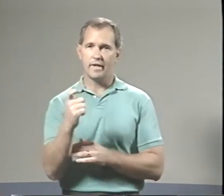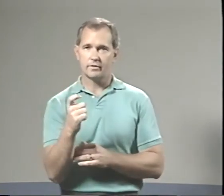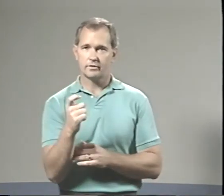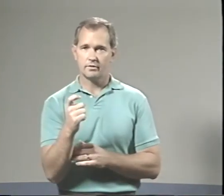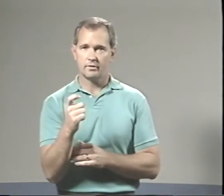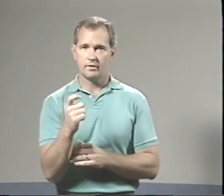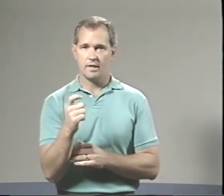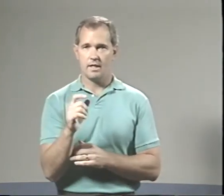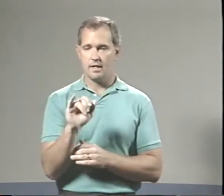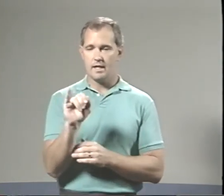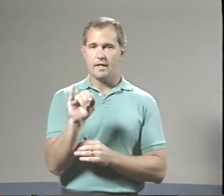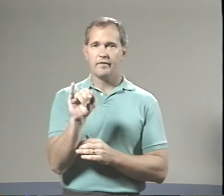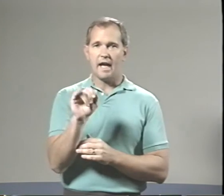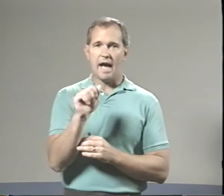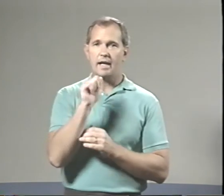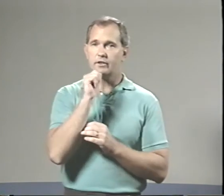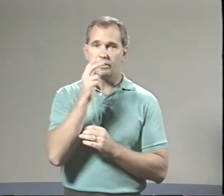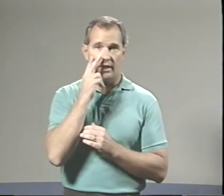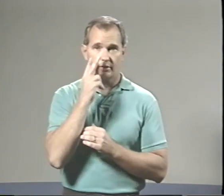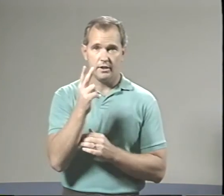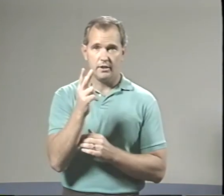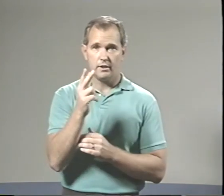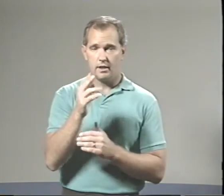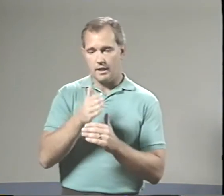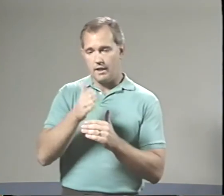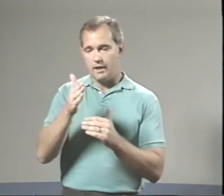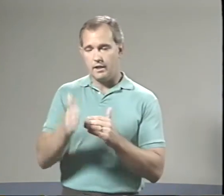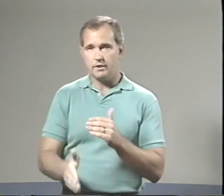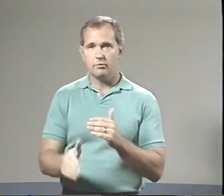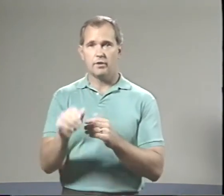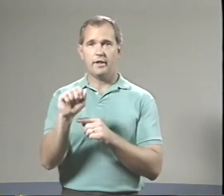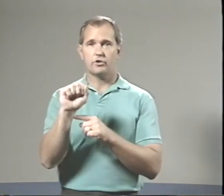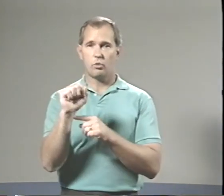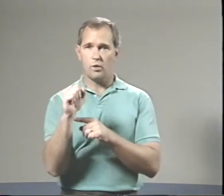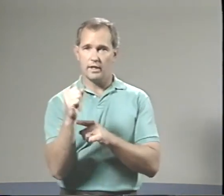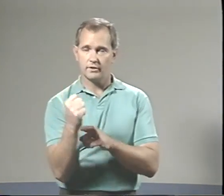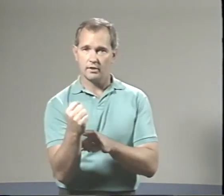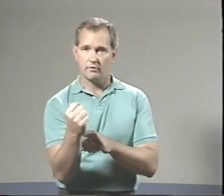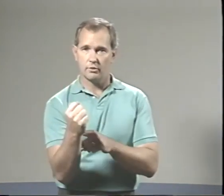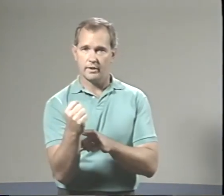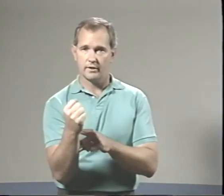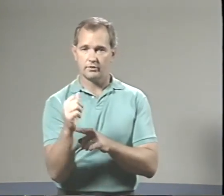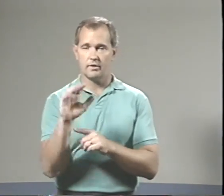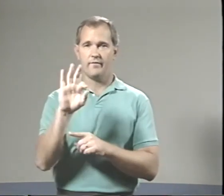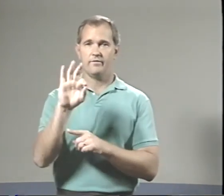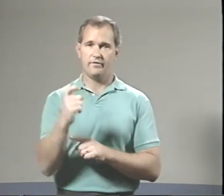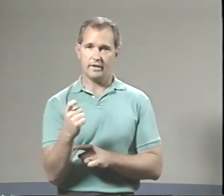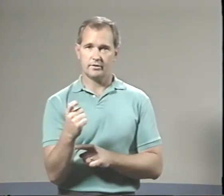Fix, the I is not seen, ending with a twist of the wrist, fix.